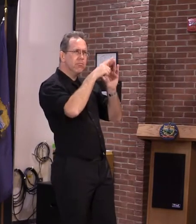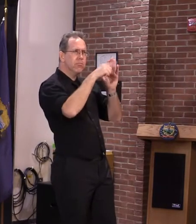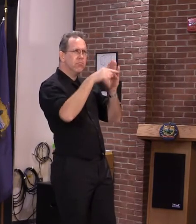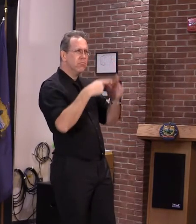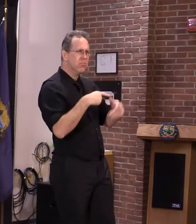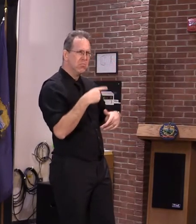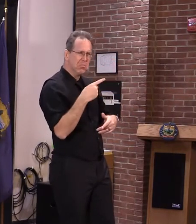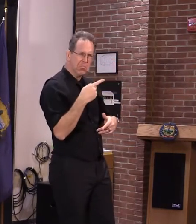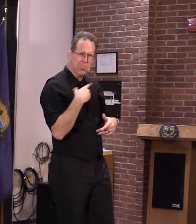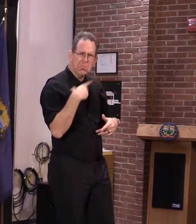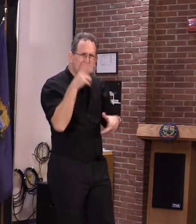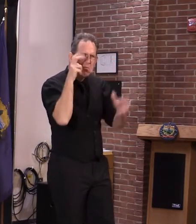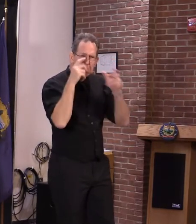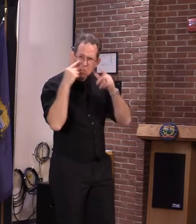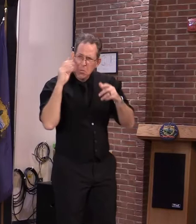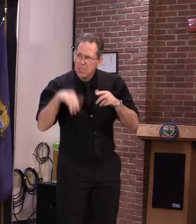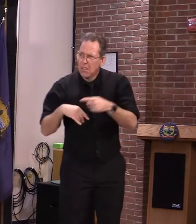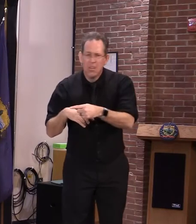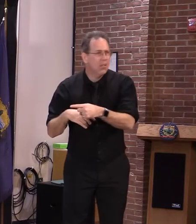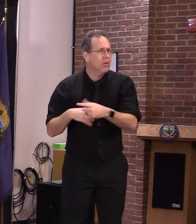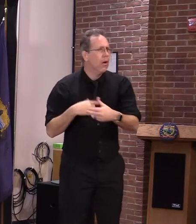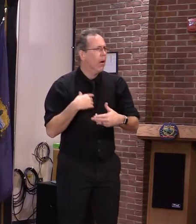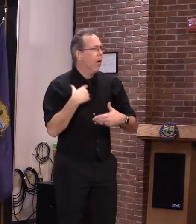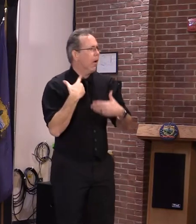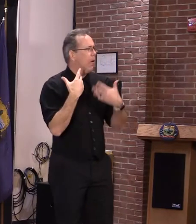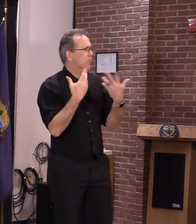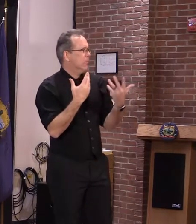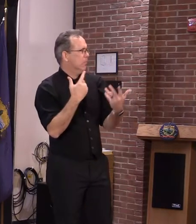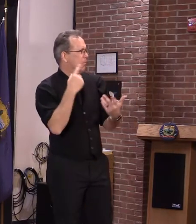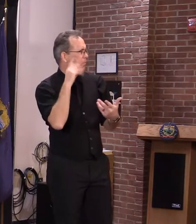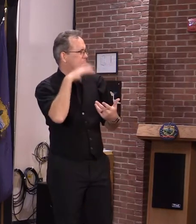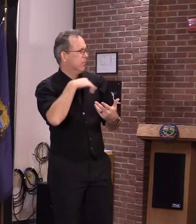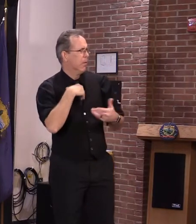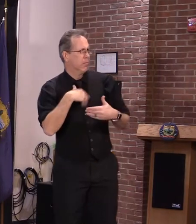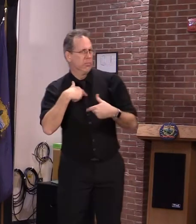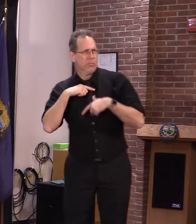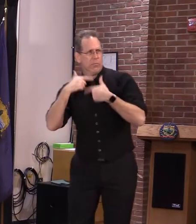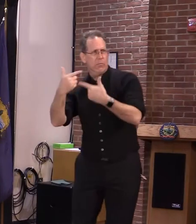Commissioner Levine had spoke about this in his remarks, but maybe you can elaborate a little bit more.